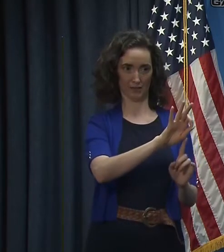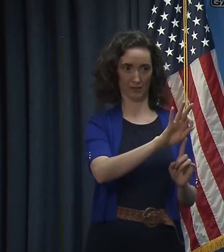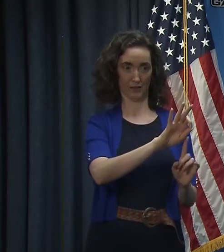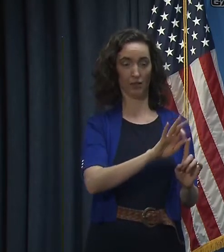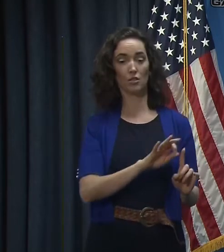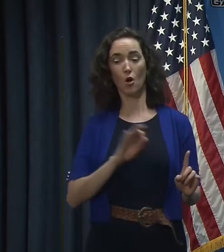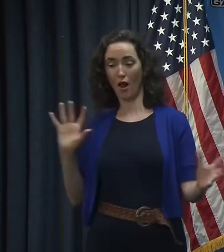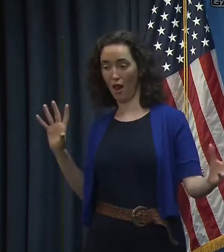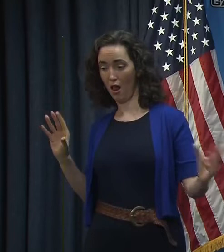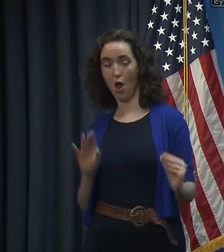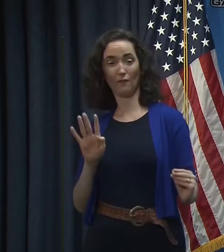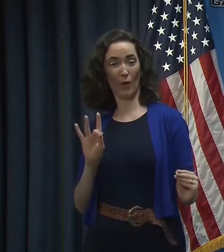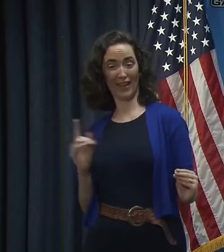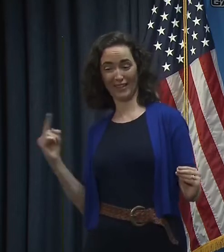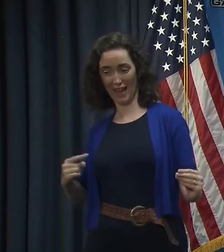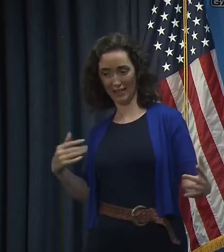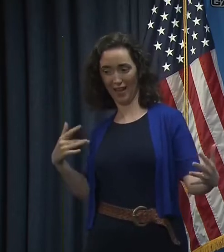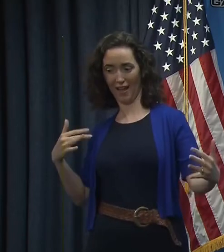27,068 cases.